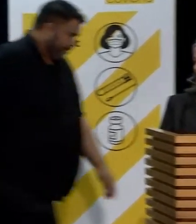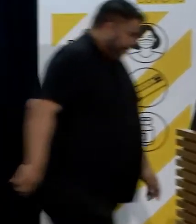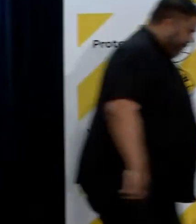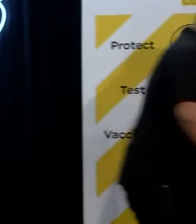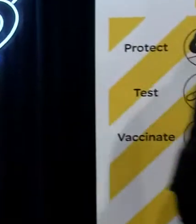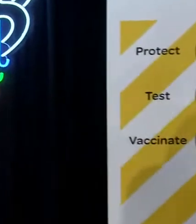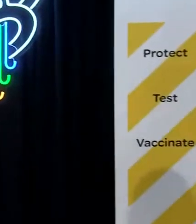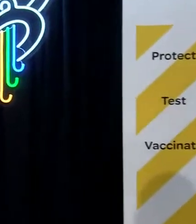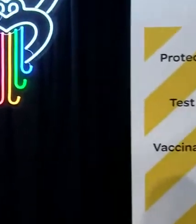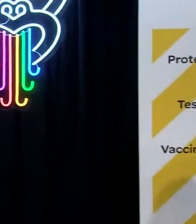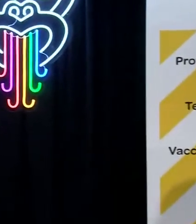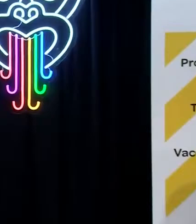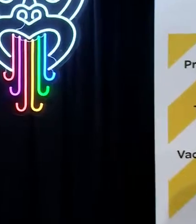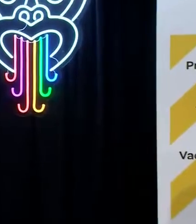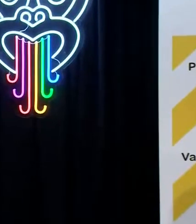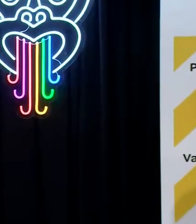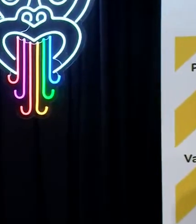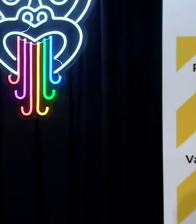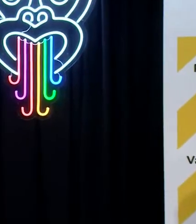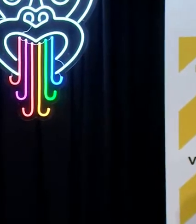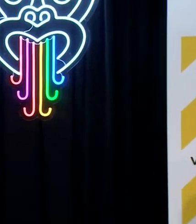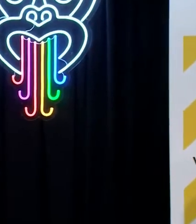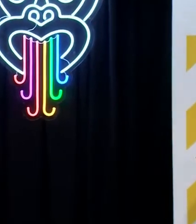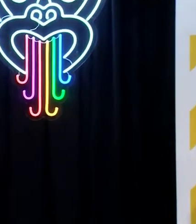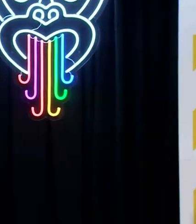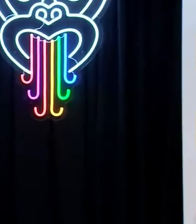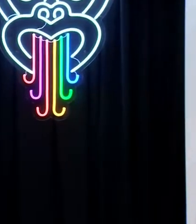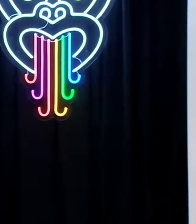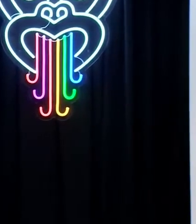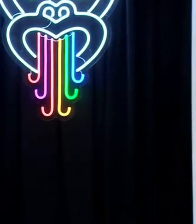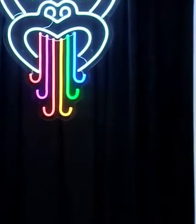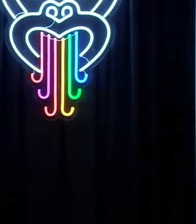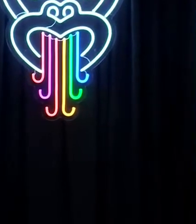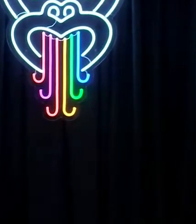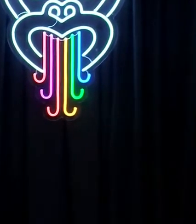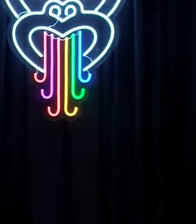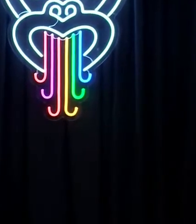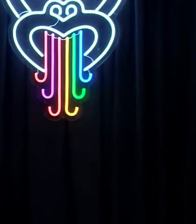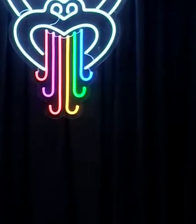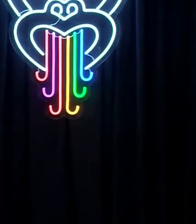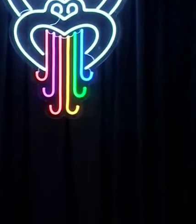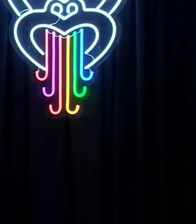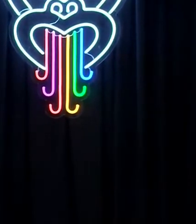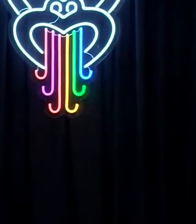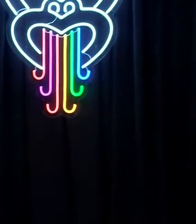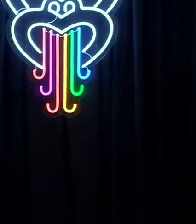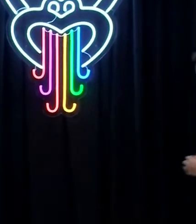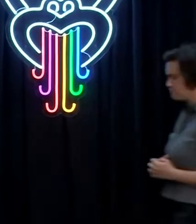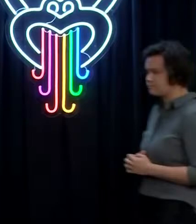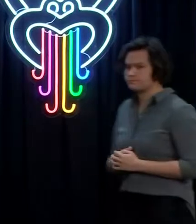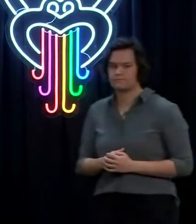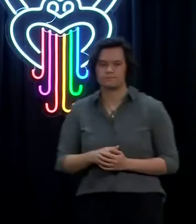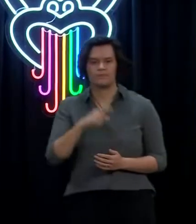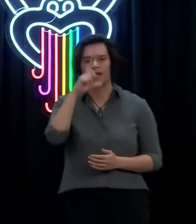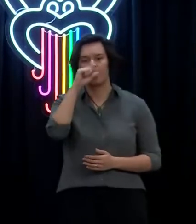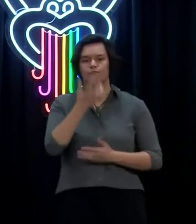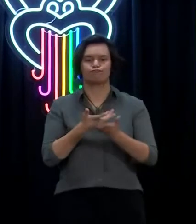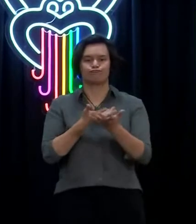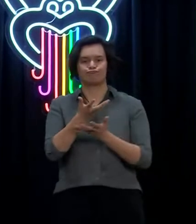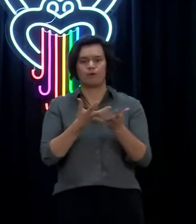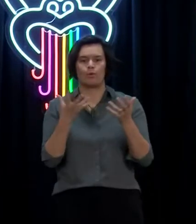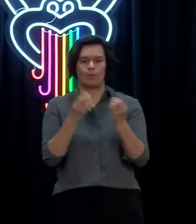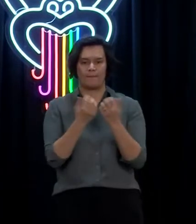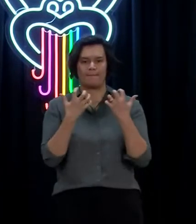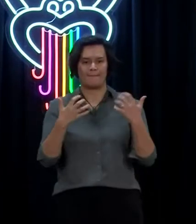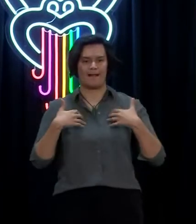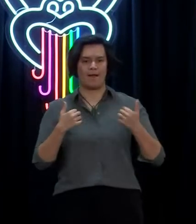be subject to further discussions with the Auckland Public Health Authorities. Sorry, I did say to Charlie, sorry, Jenna, you've had quite a few. I'm just very good at throwing my